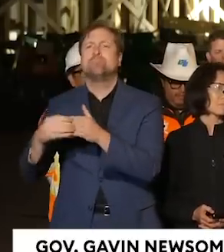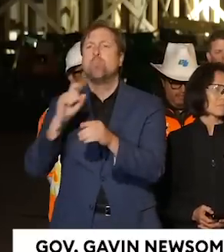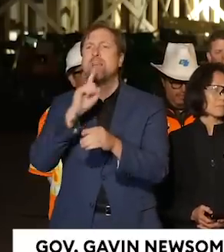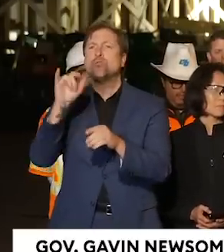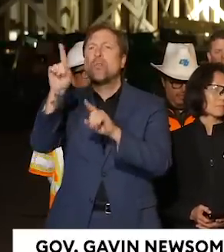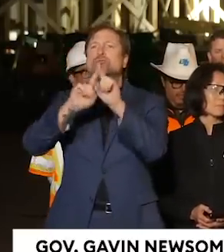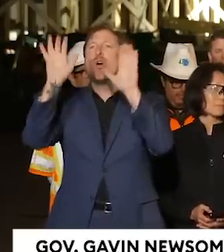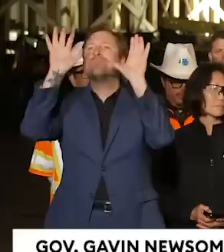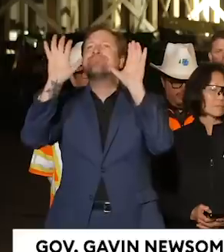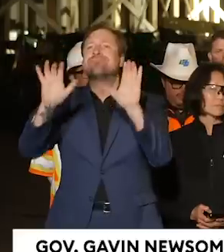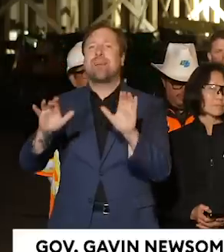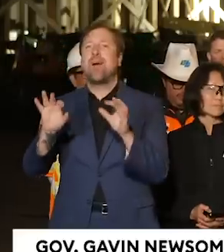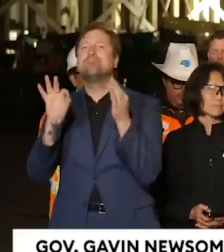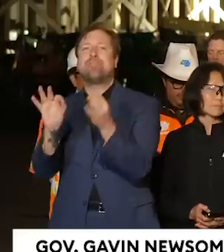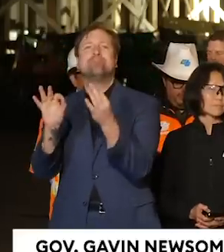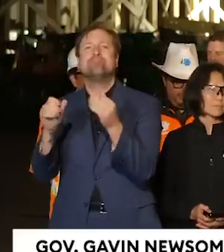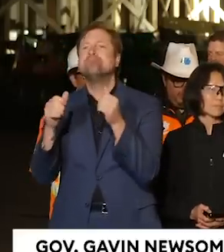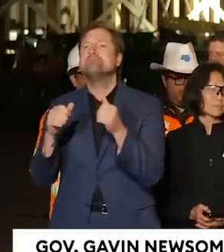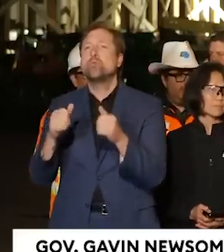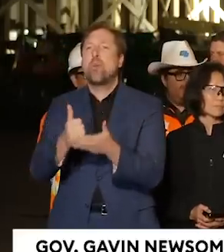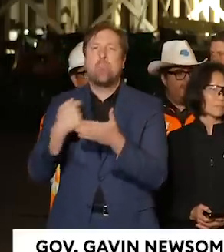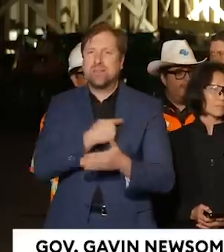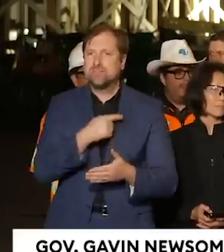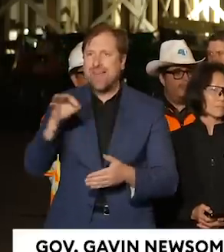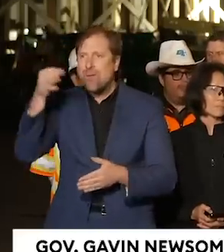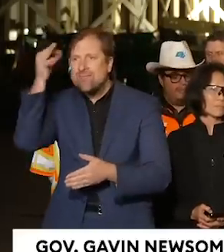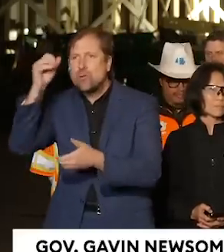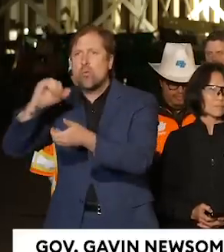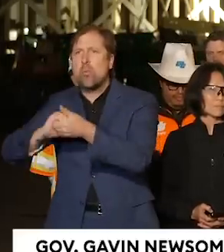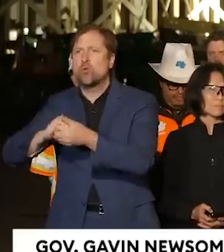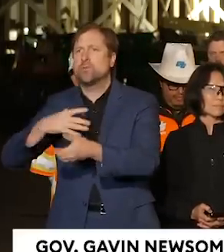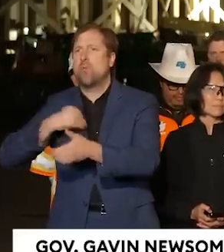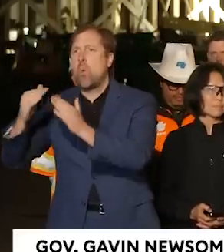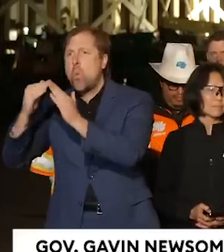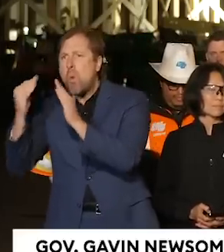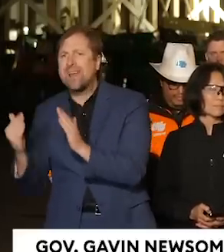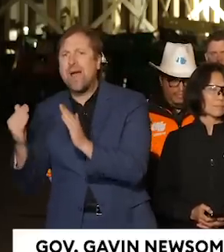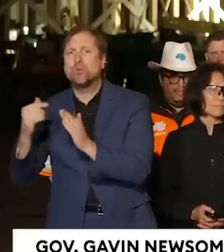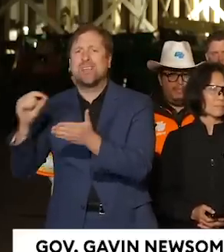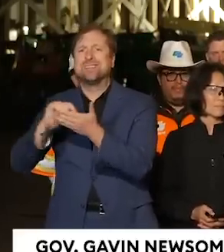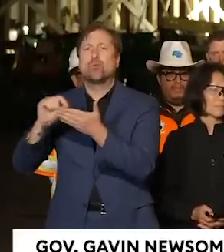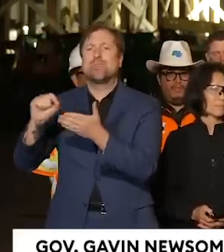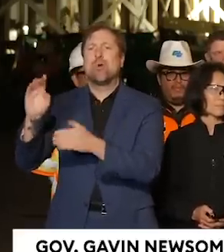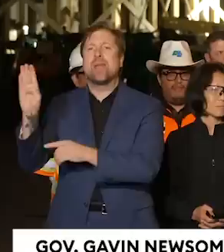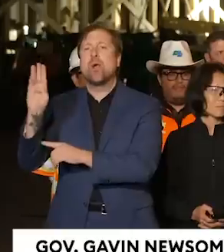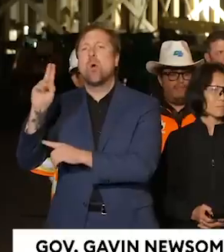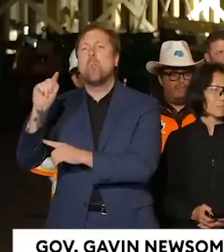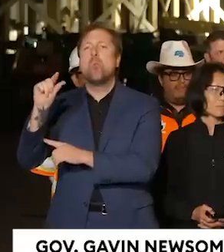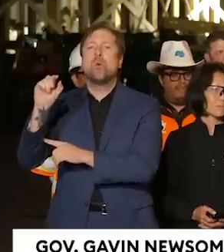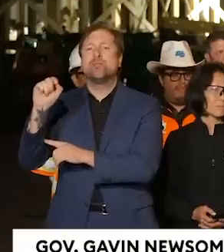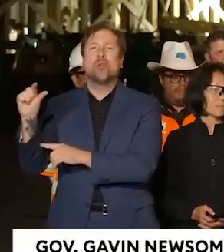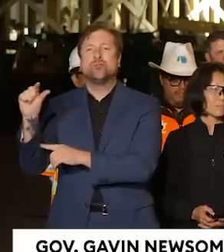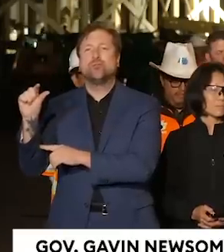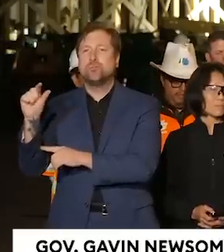are aligned. And then our federal partners, from the White House with Secretary Buttigieg calling right away, the Vice President,